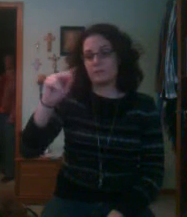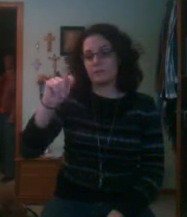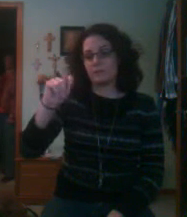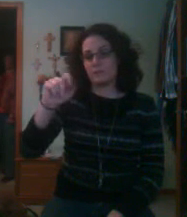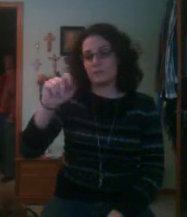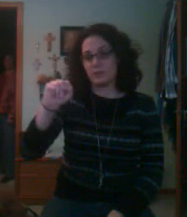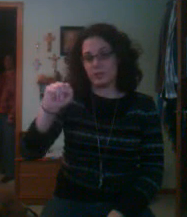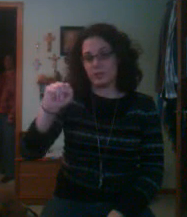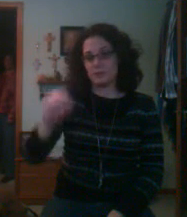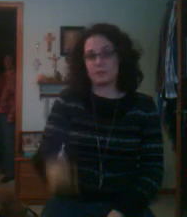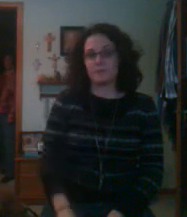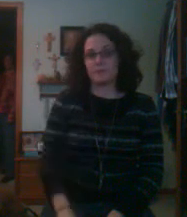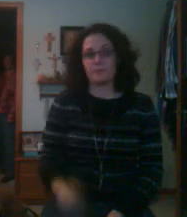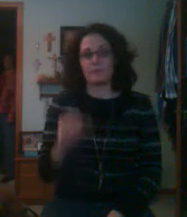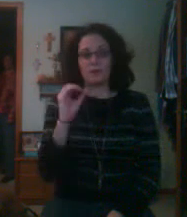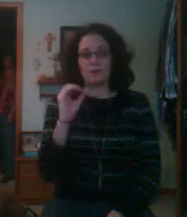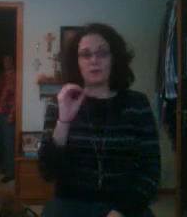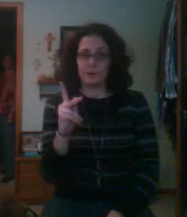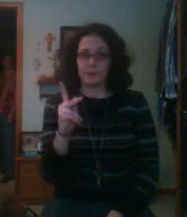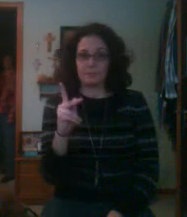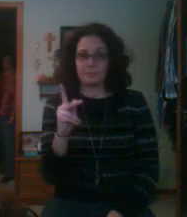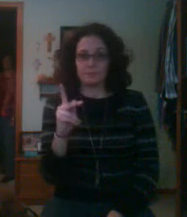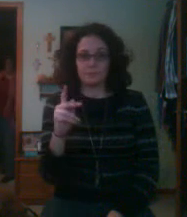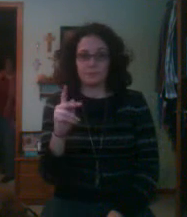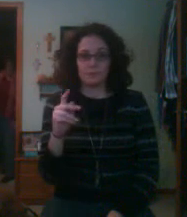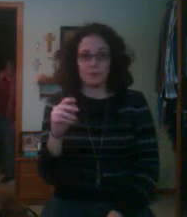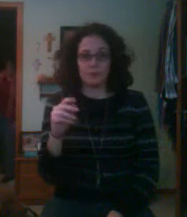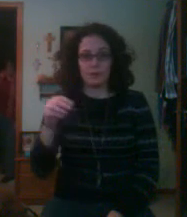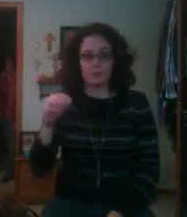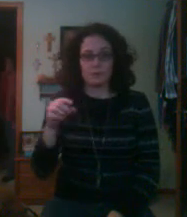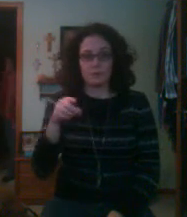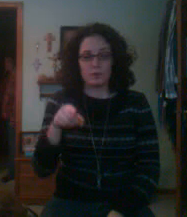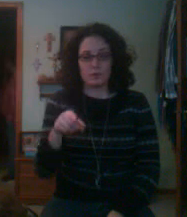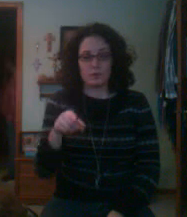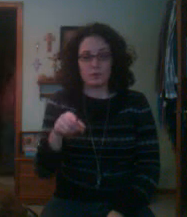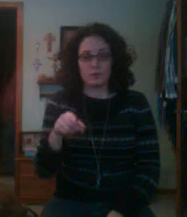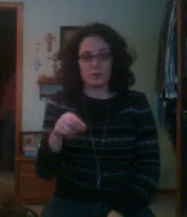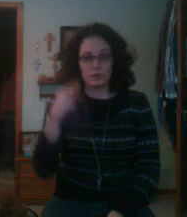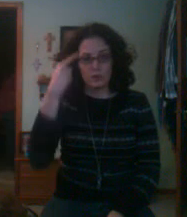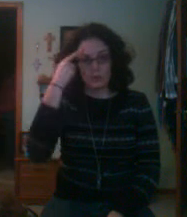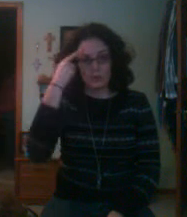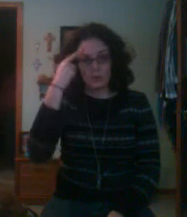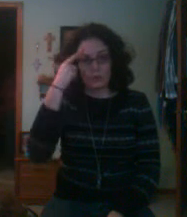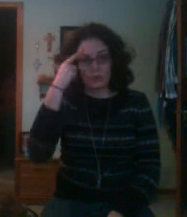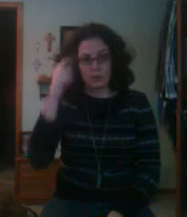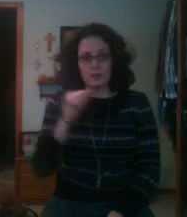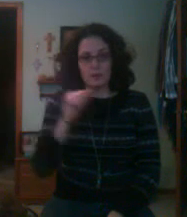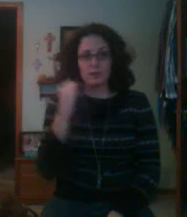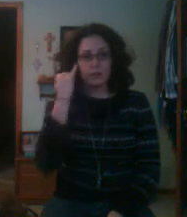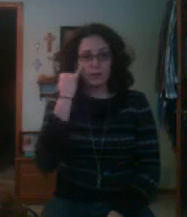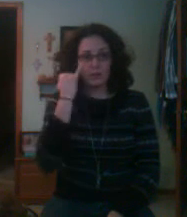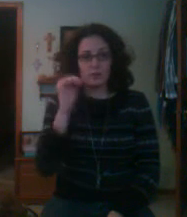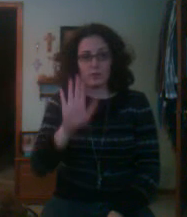Okay, your predictions are what you expect if your hypothesis is true. It usually is very similar to the